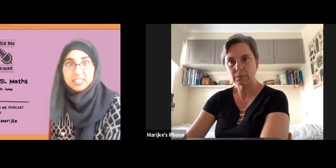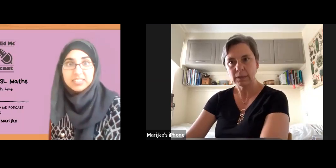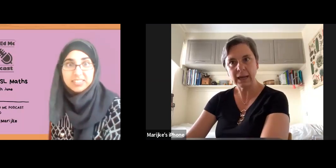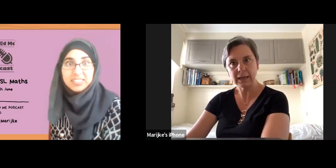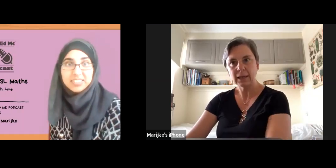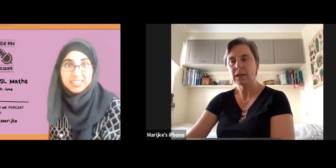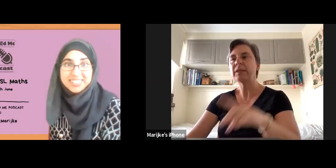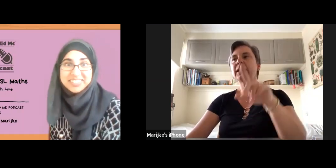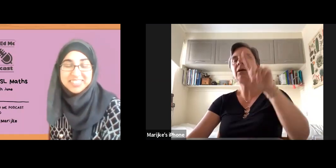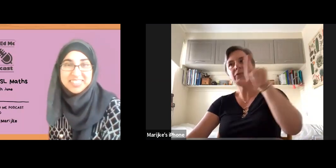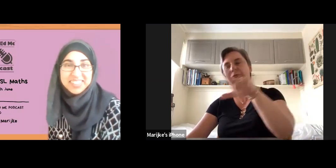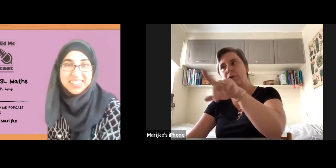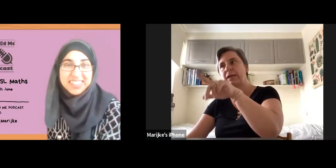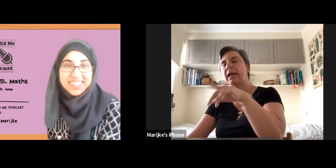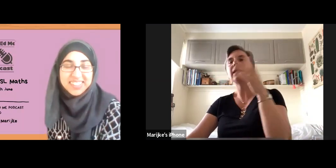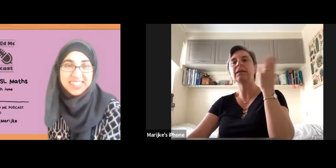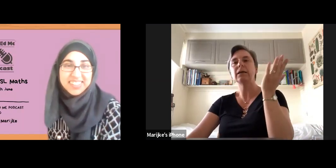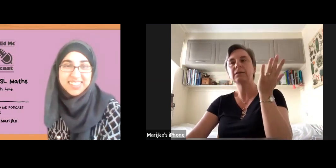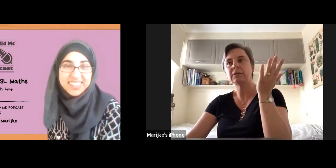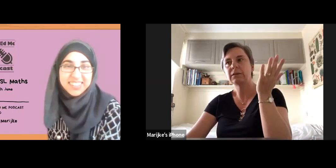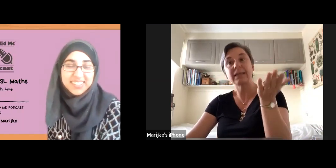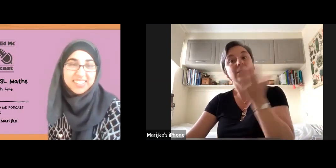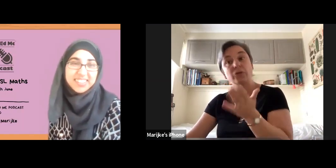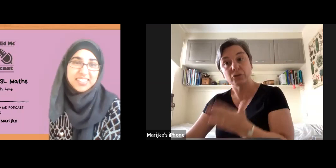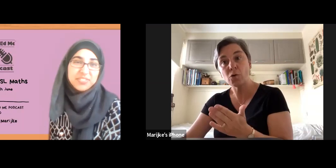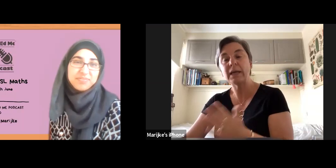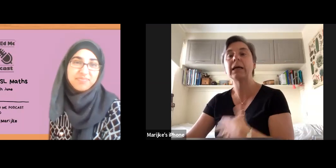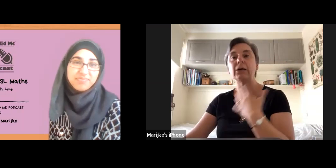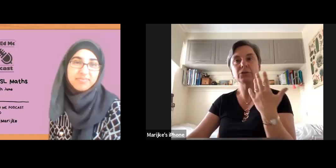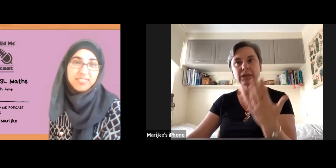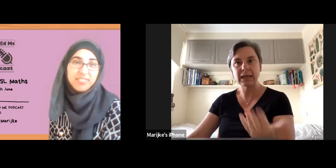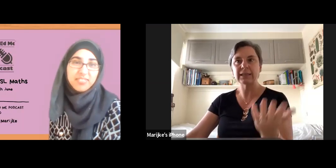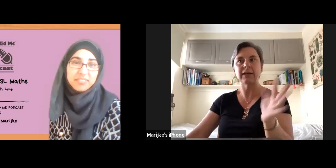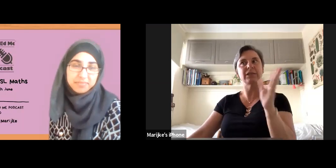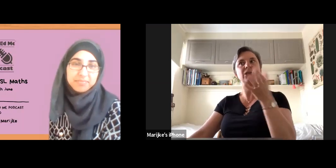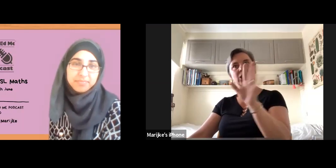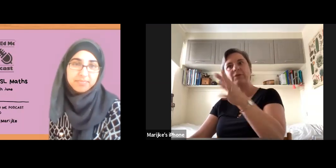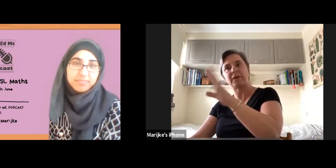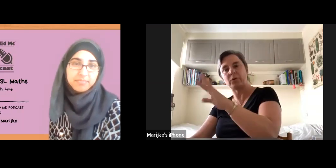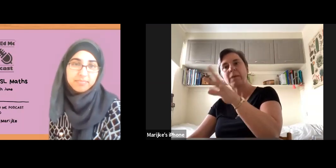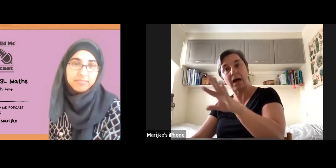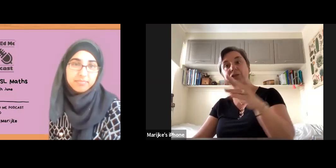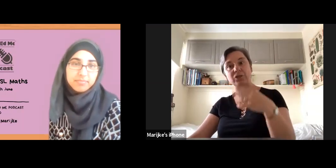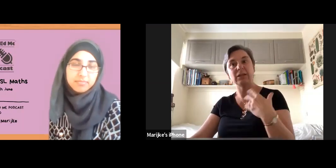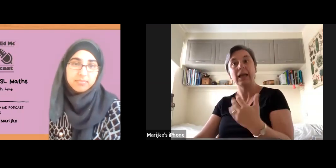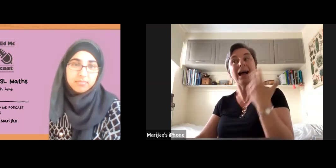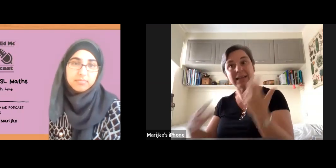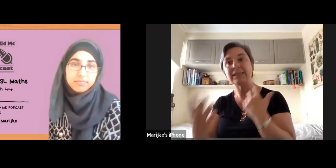Yeah. But then I got through that, and then the kids got to know me, and I got to know the kids. And I have to say, January, February, March, I then started